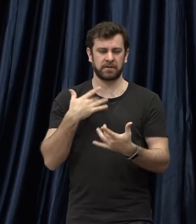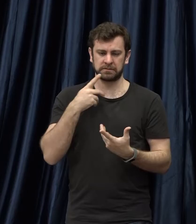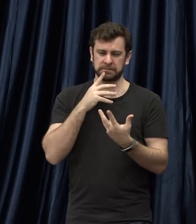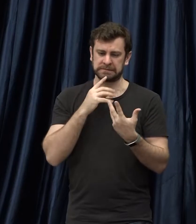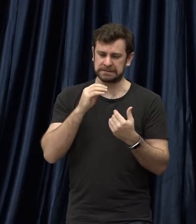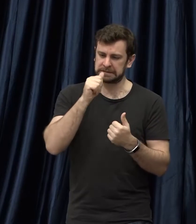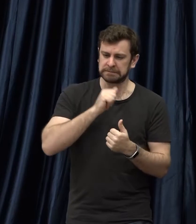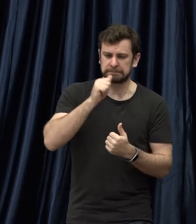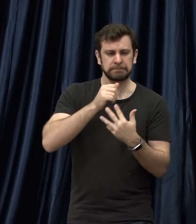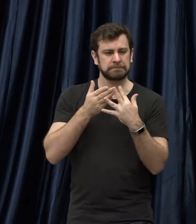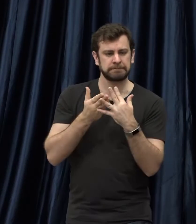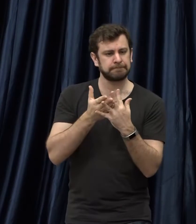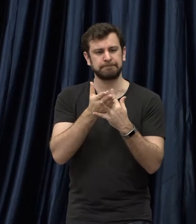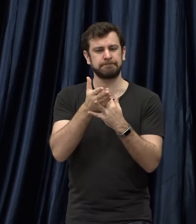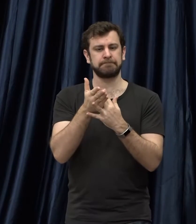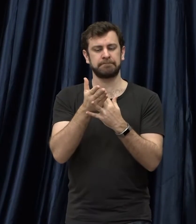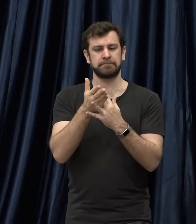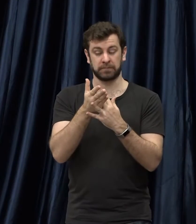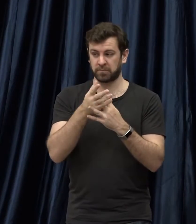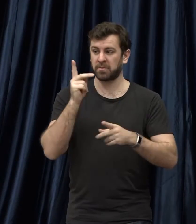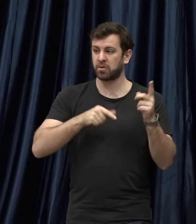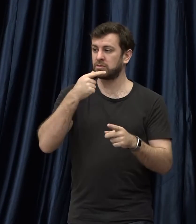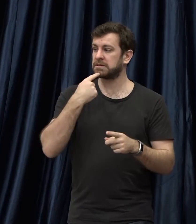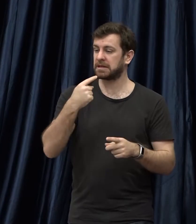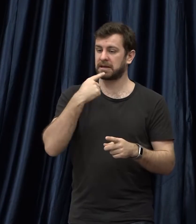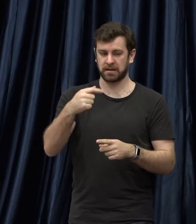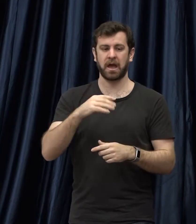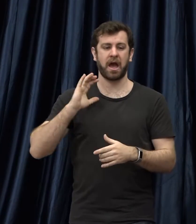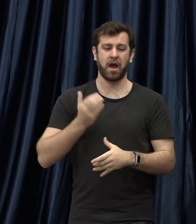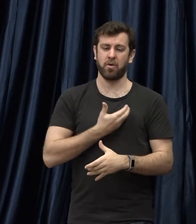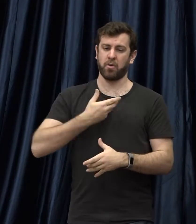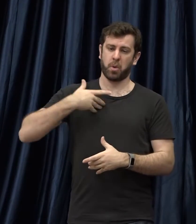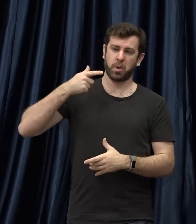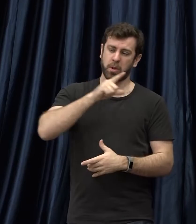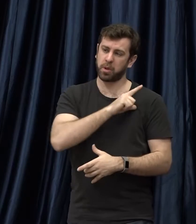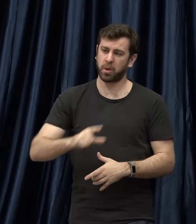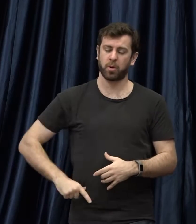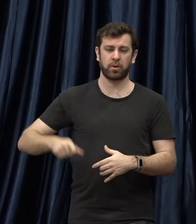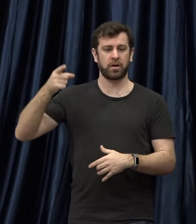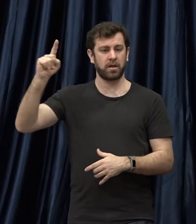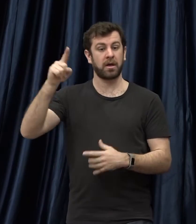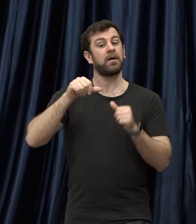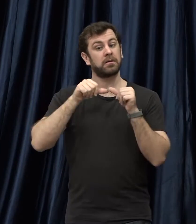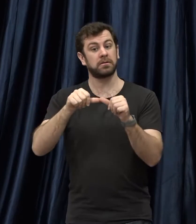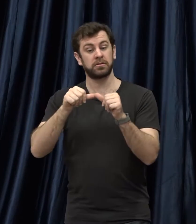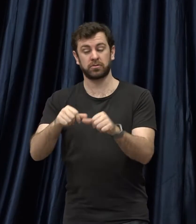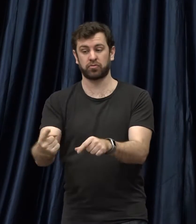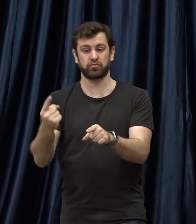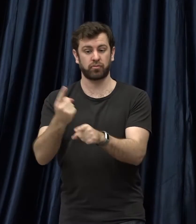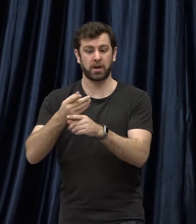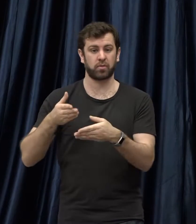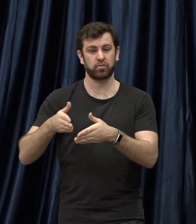for those who say, our Lord is Allah, and then they continue on the right way,